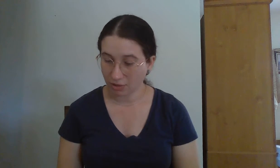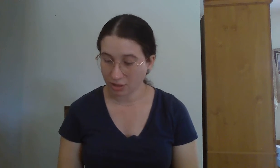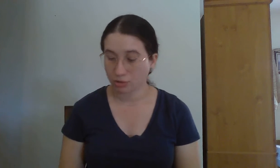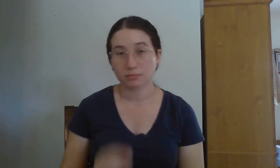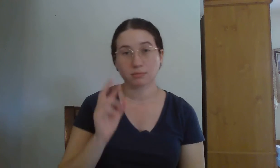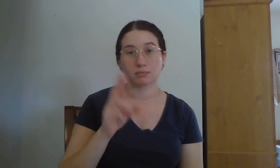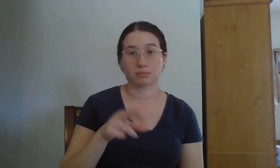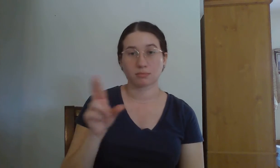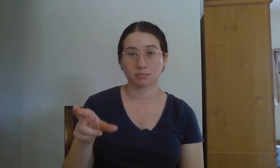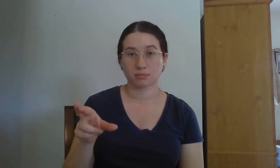Restroom,